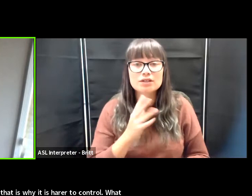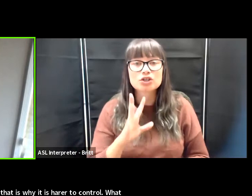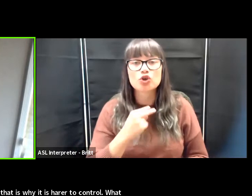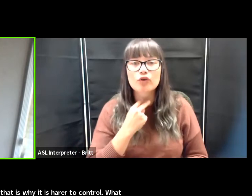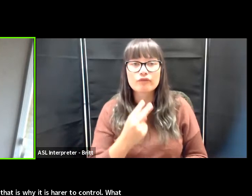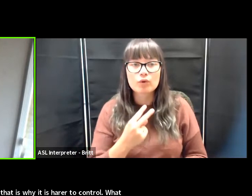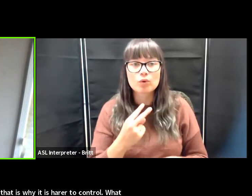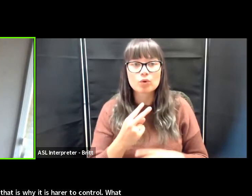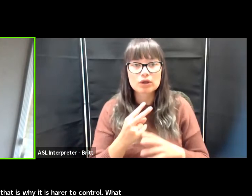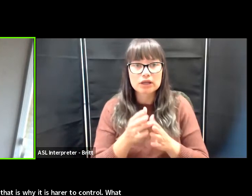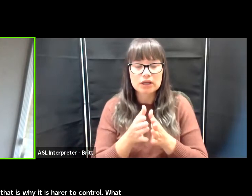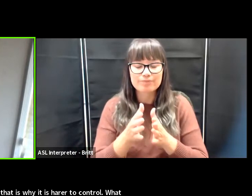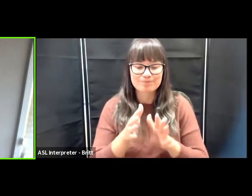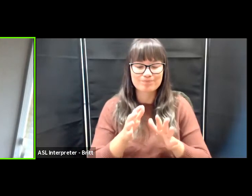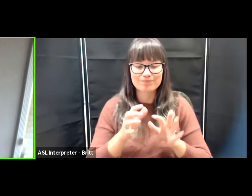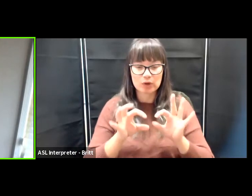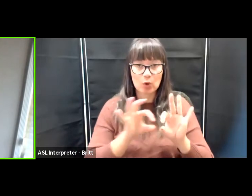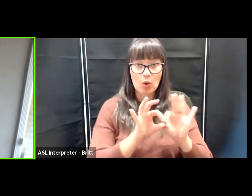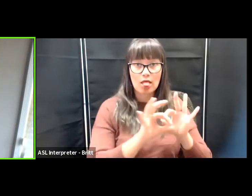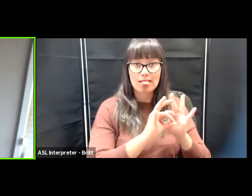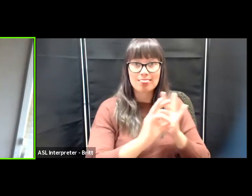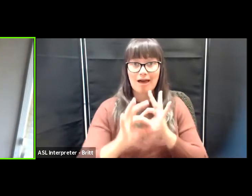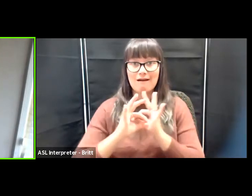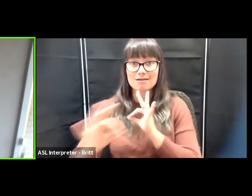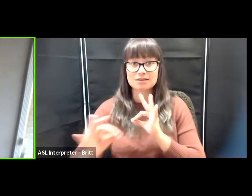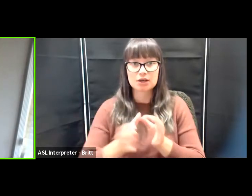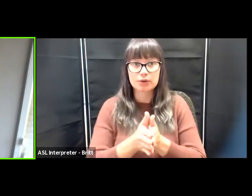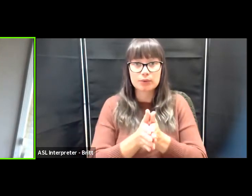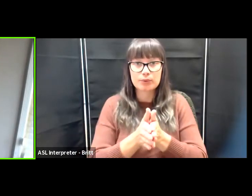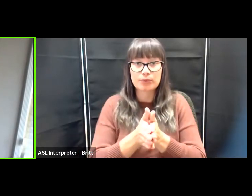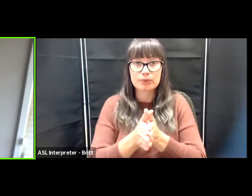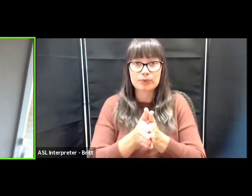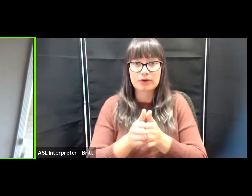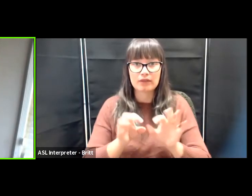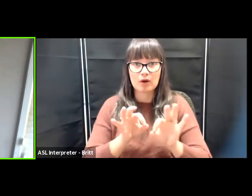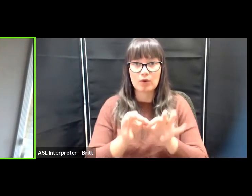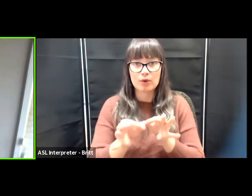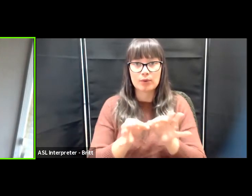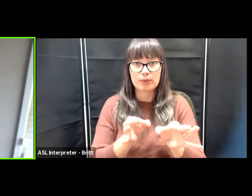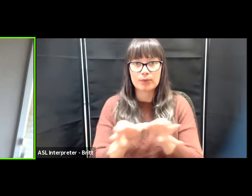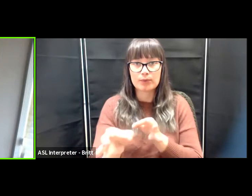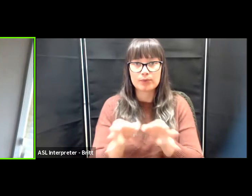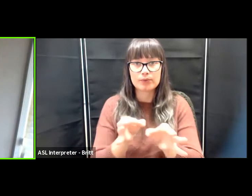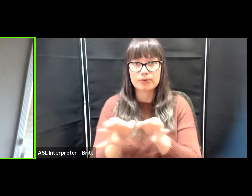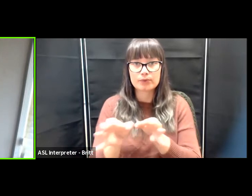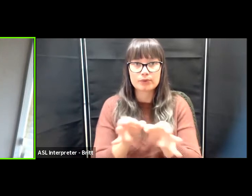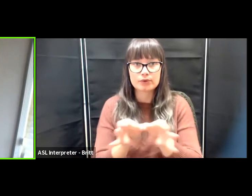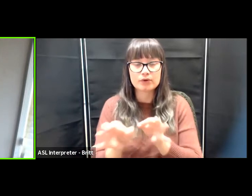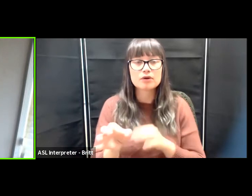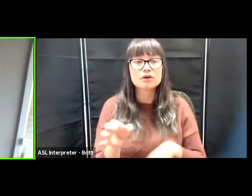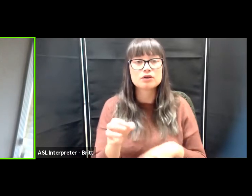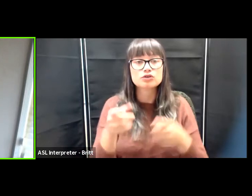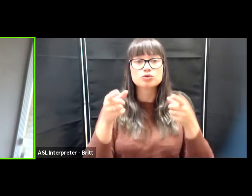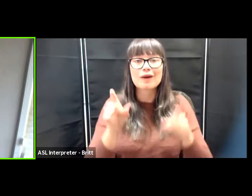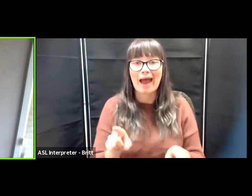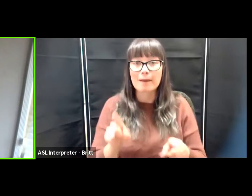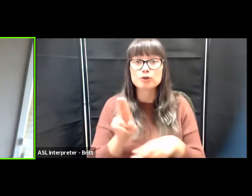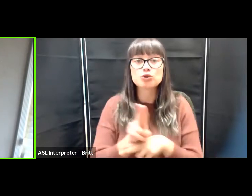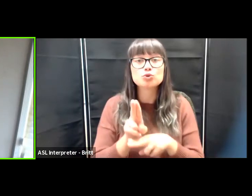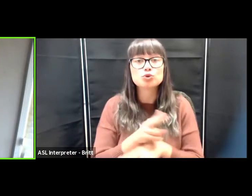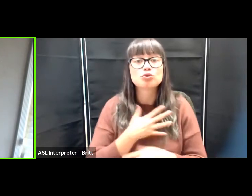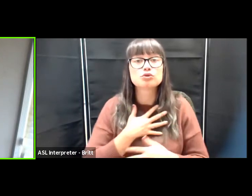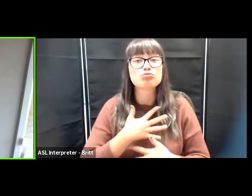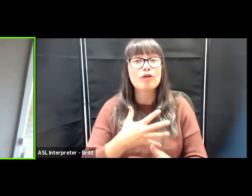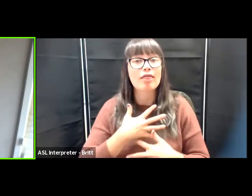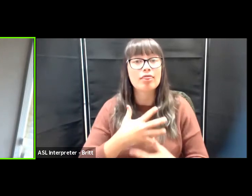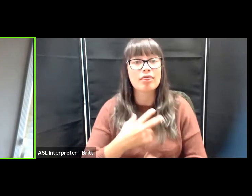and they're vibrating along the entire length of the vocal cord. So what happens when you use a breathy voice, the vocal